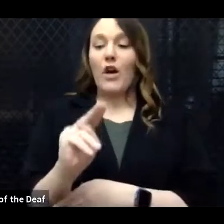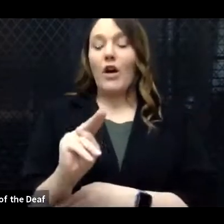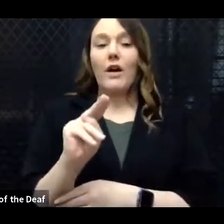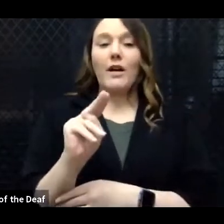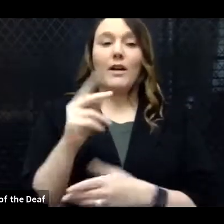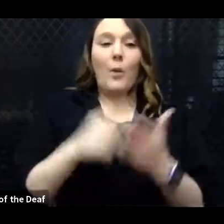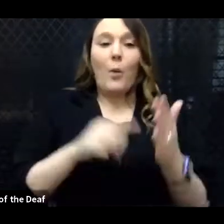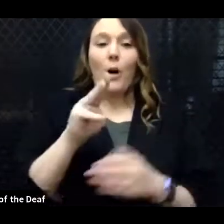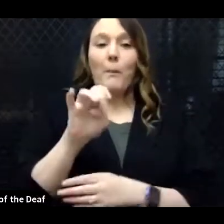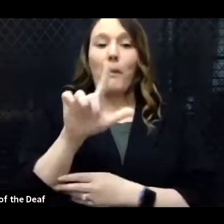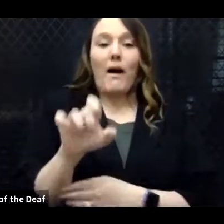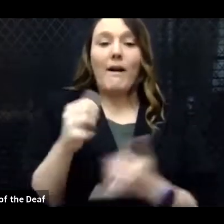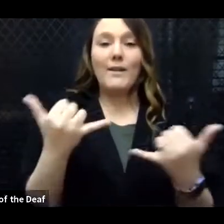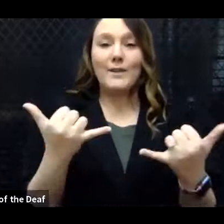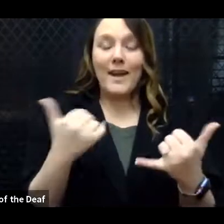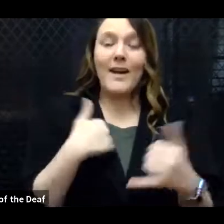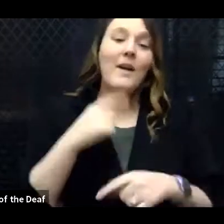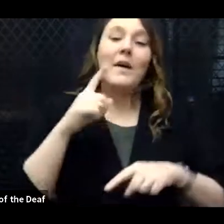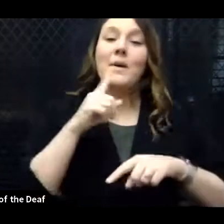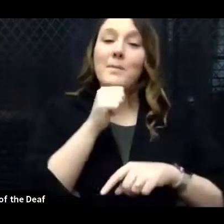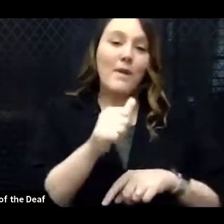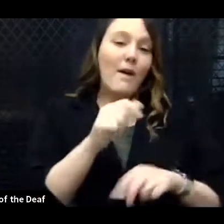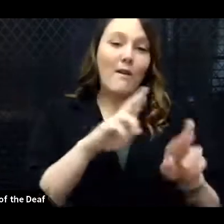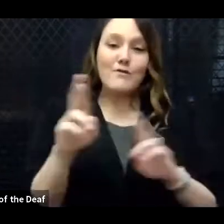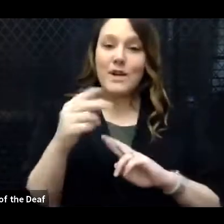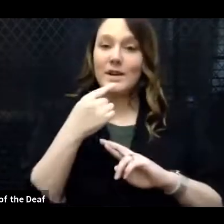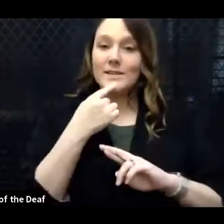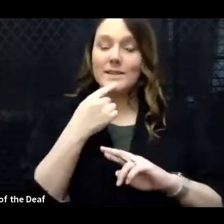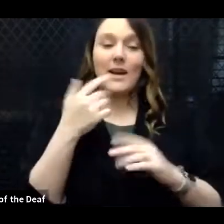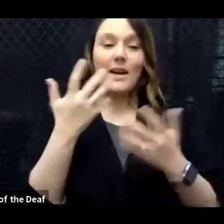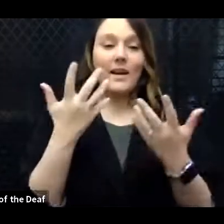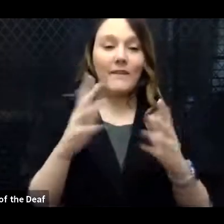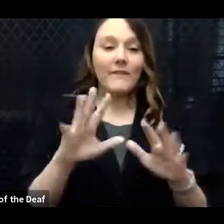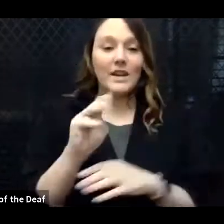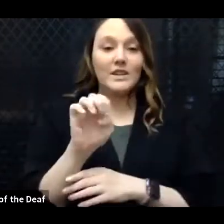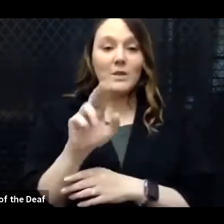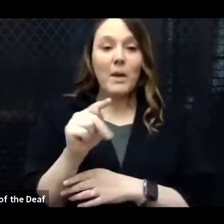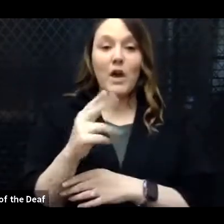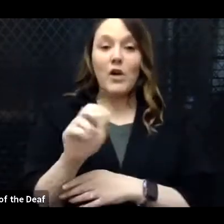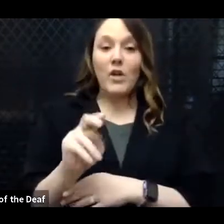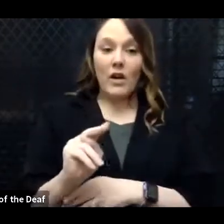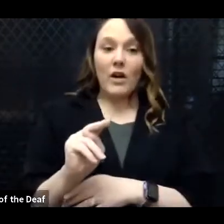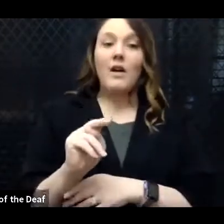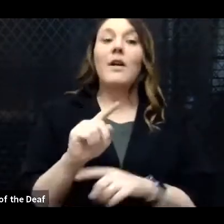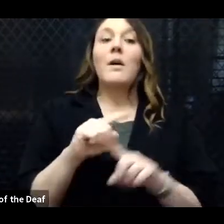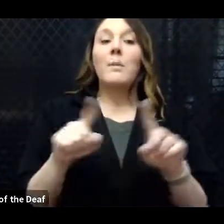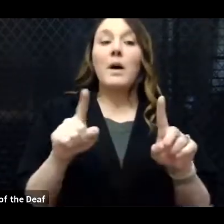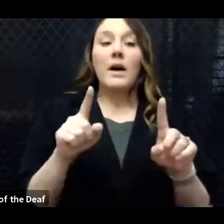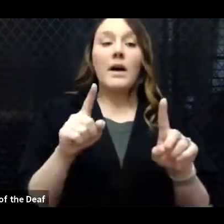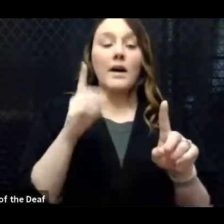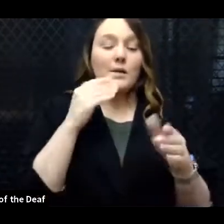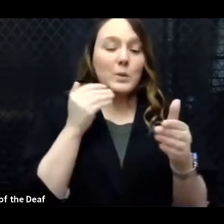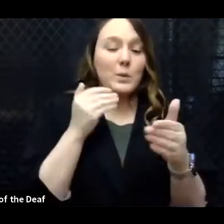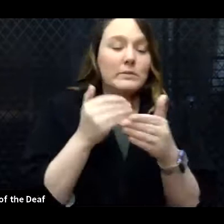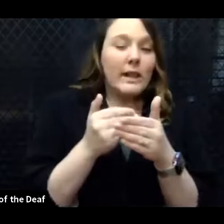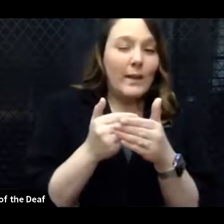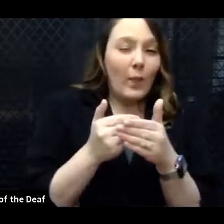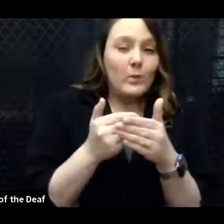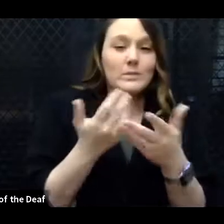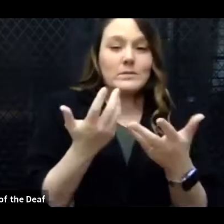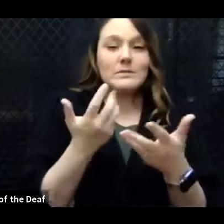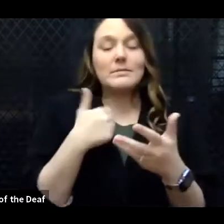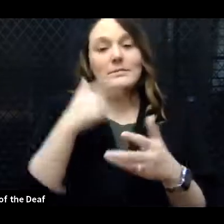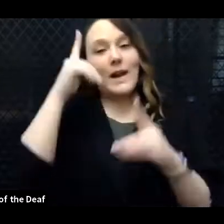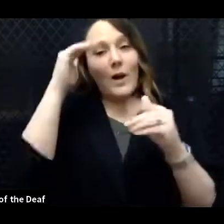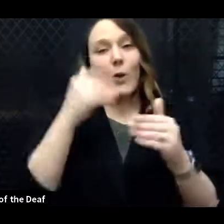I'm not ready to say we've hit the half marathon yet based on what we're seeing with cases. I think we're getting close though. I hope we're